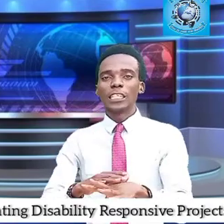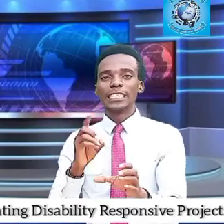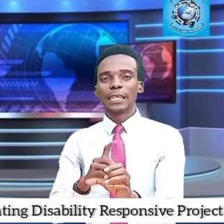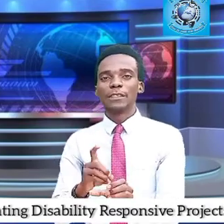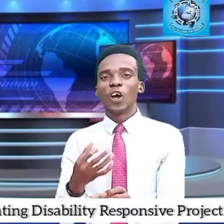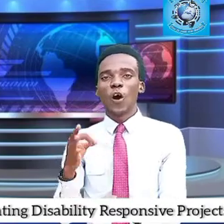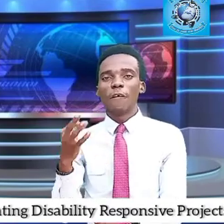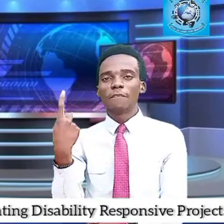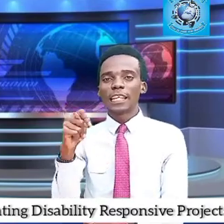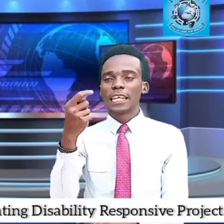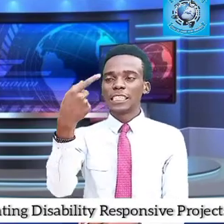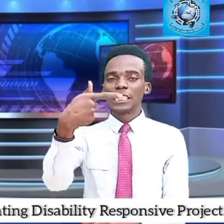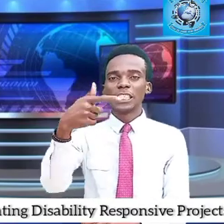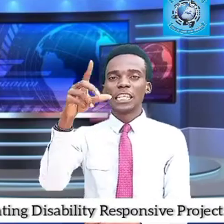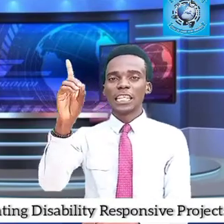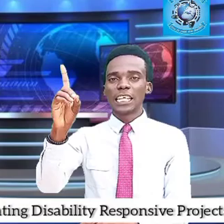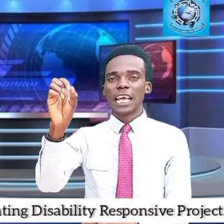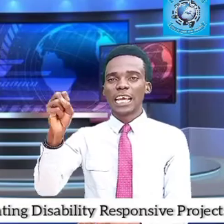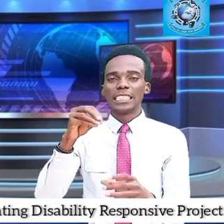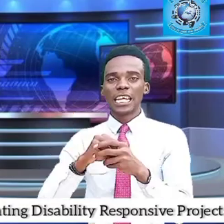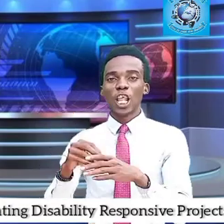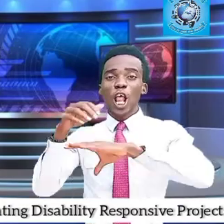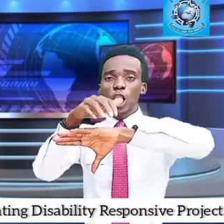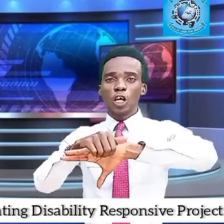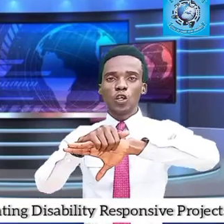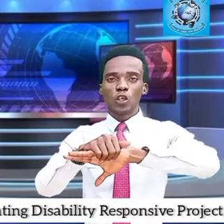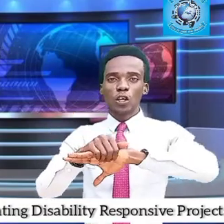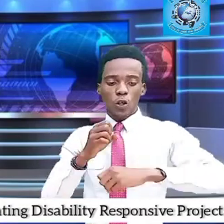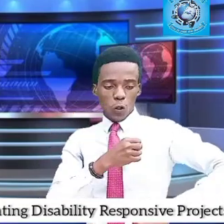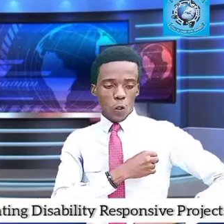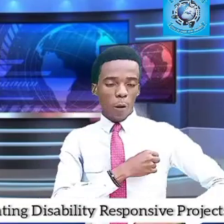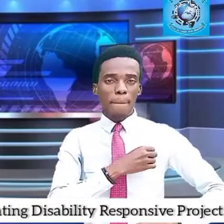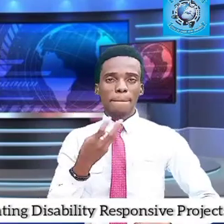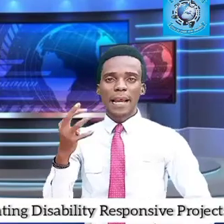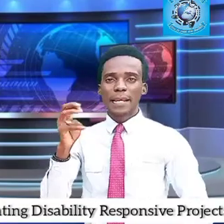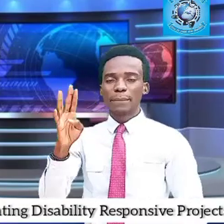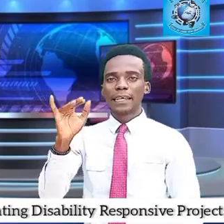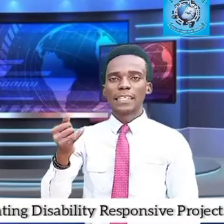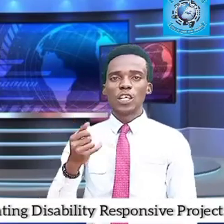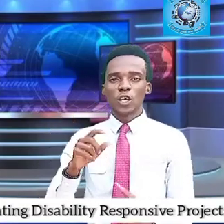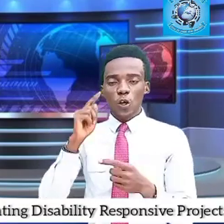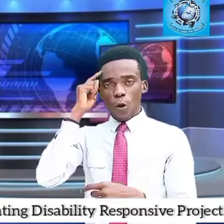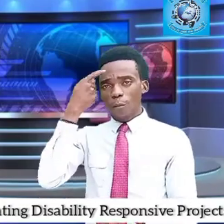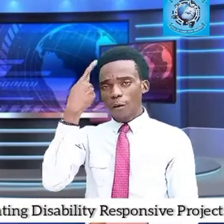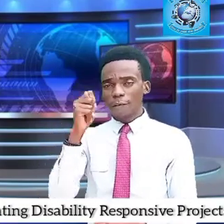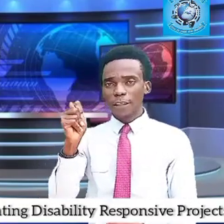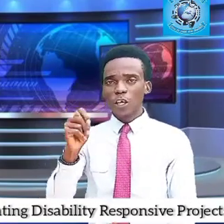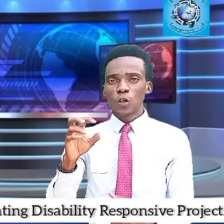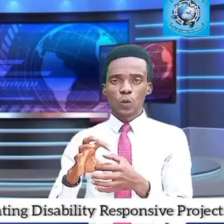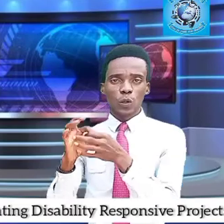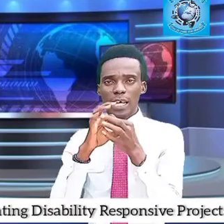the GDS in London, hosted by the government of the United Kingdom, Kenya, and